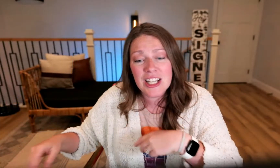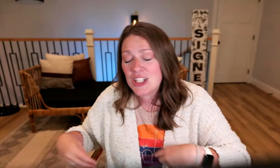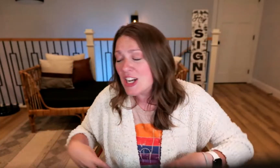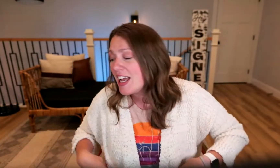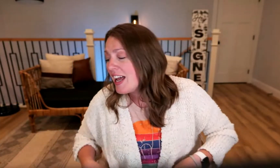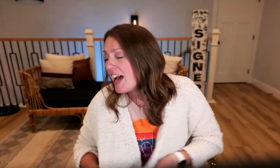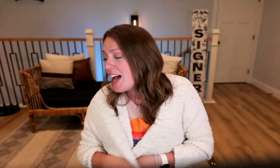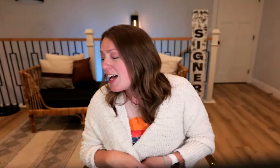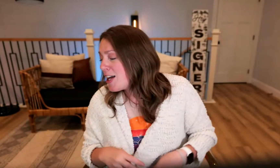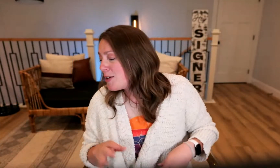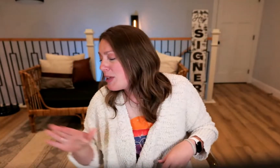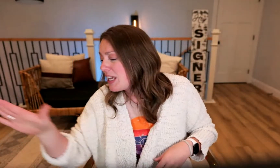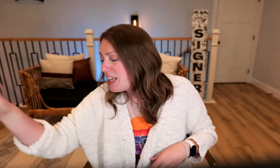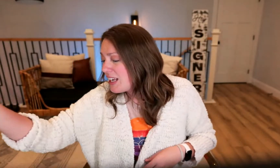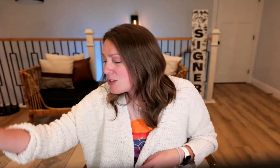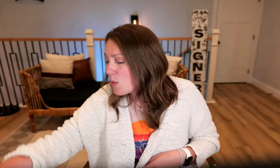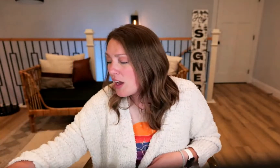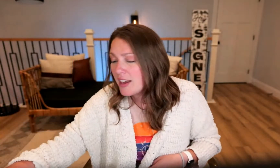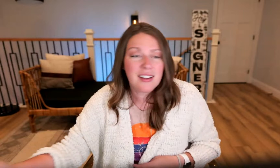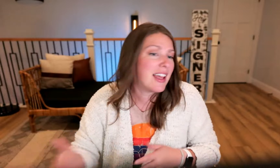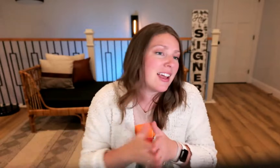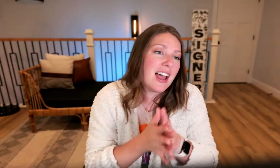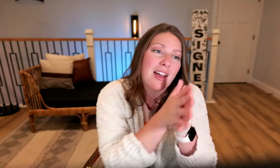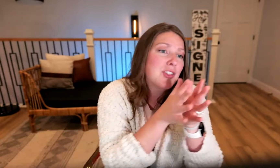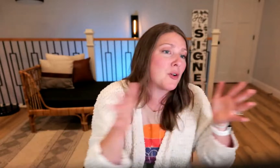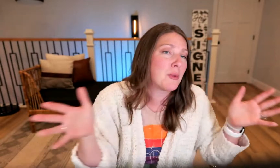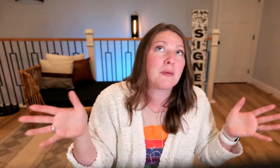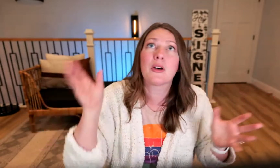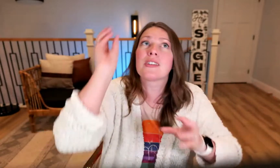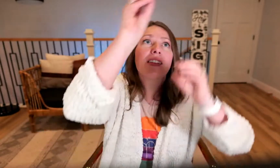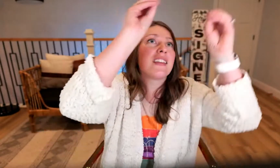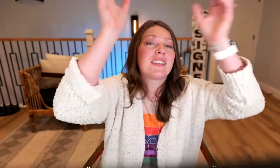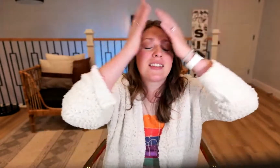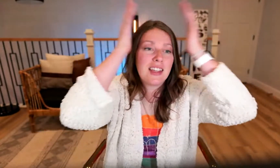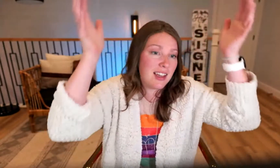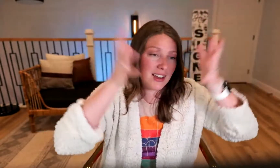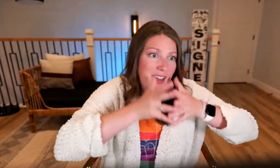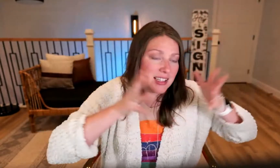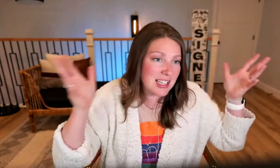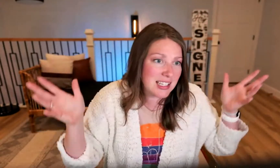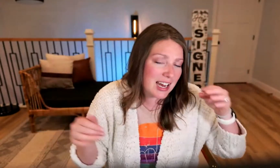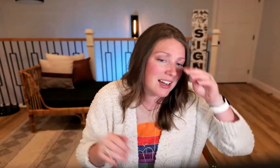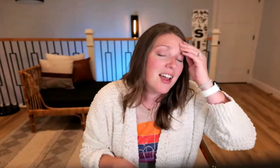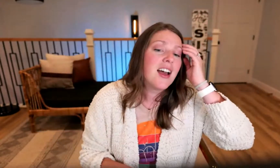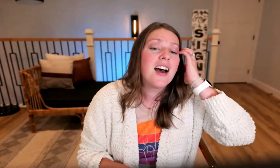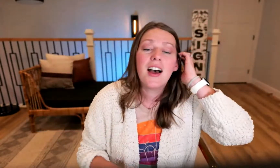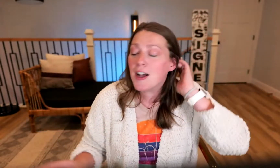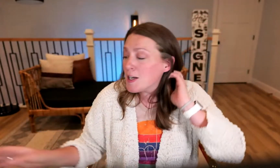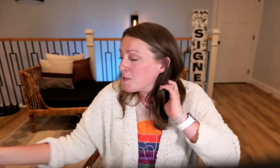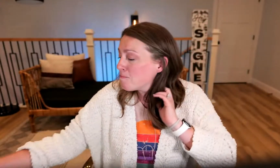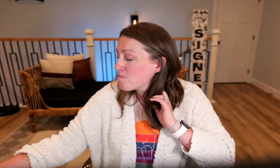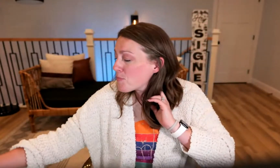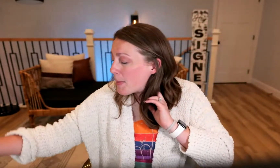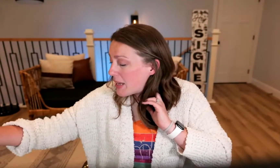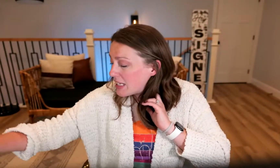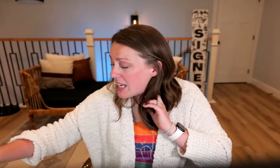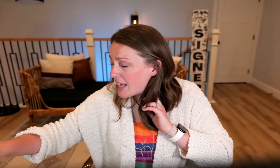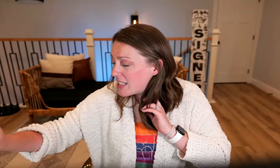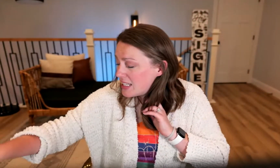English. It is one, like I have so many books. It's insane. But yes, this